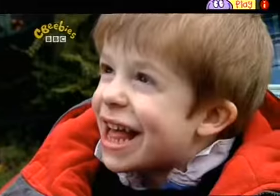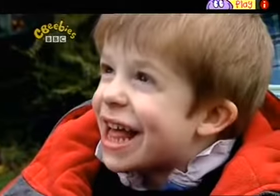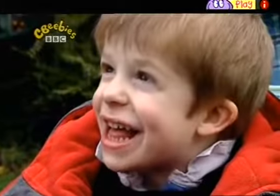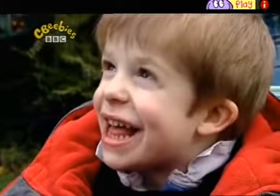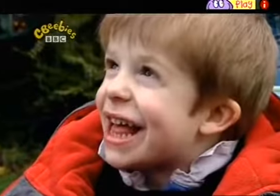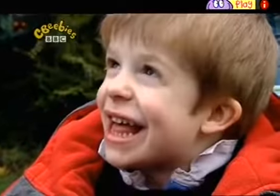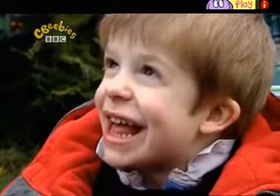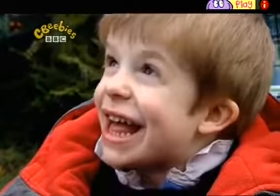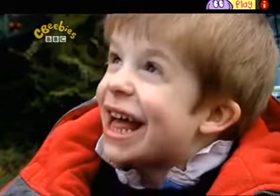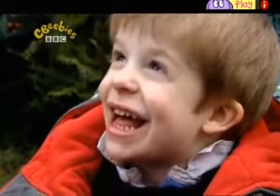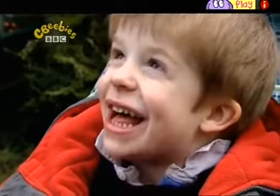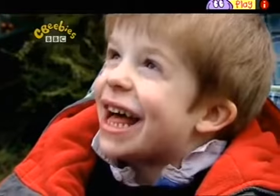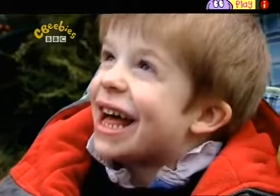Dylan likes the giraffe.